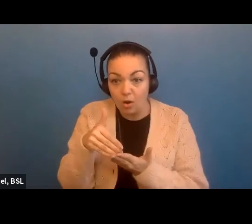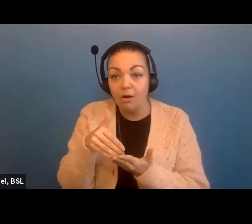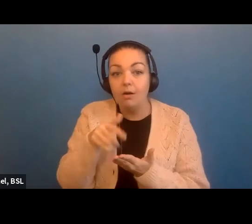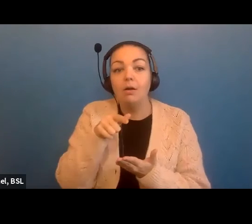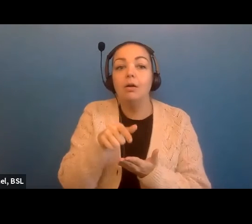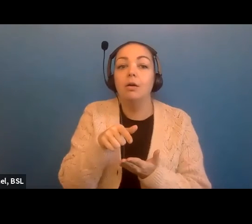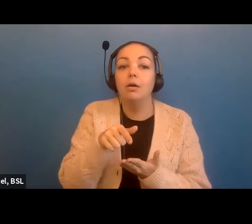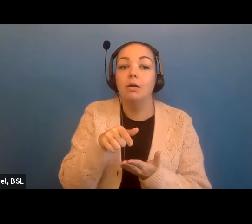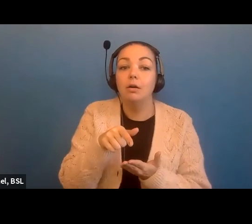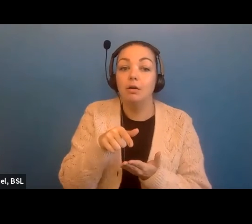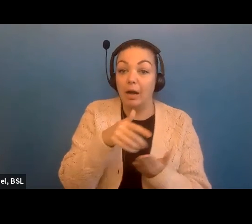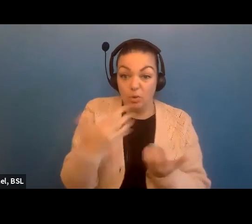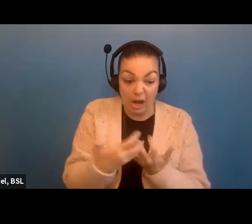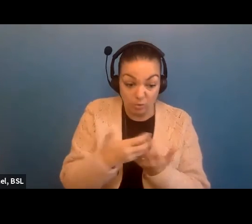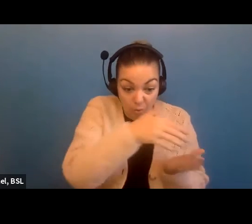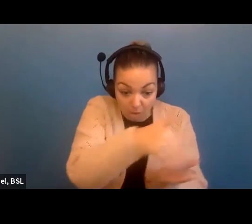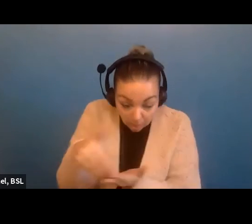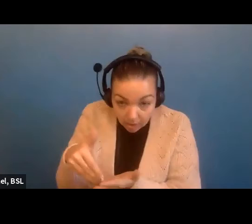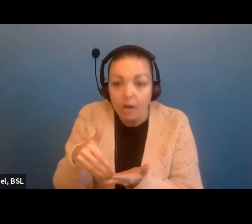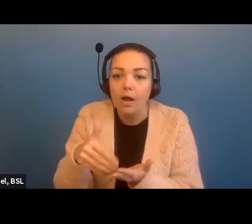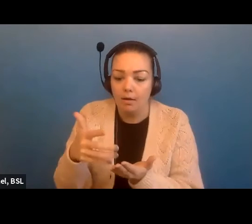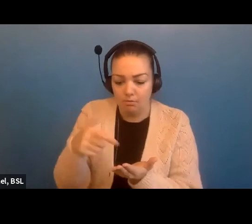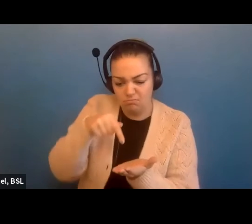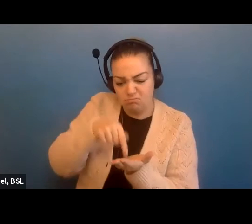Banjarmasin has resulted to map